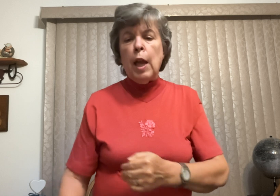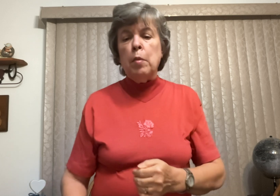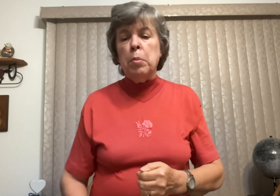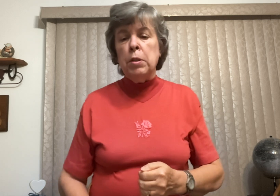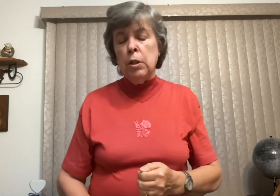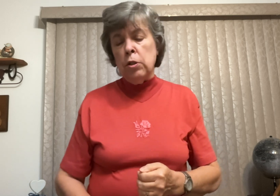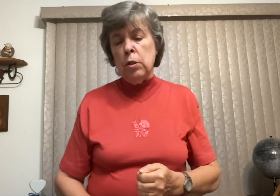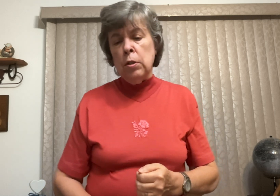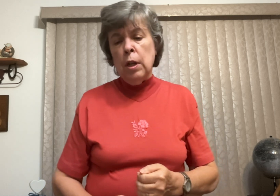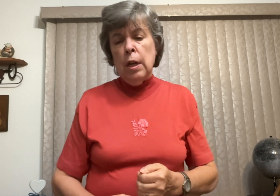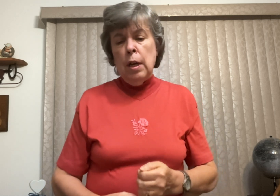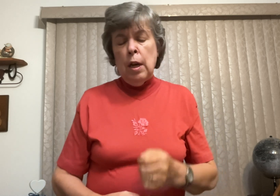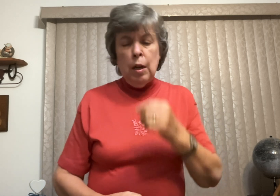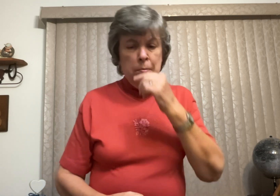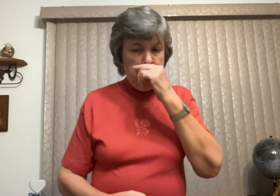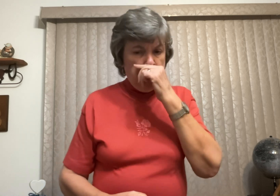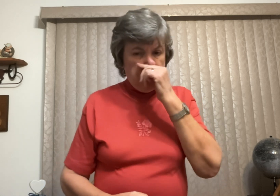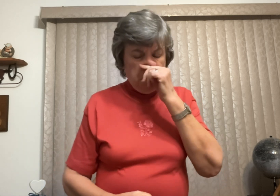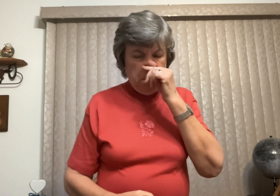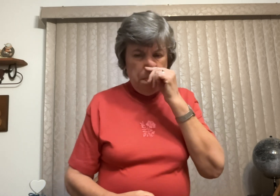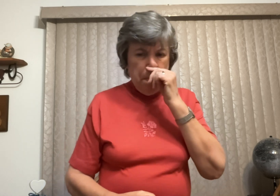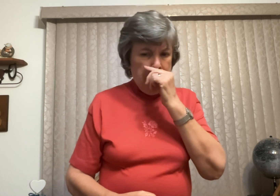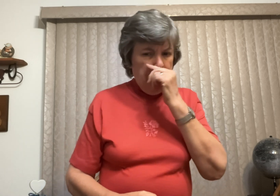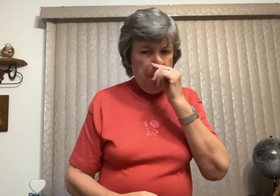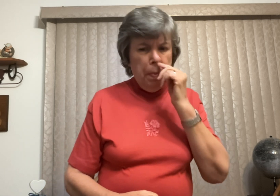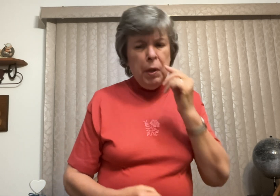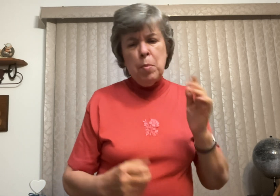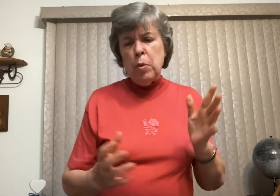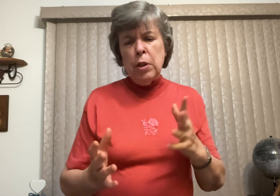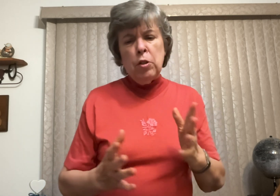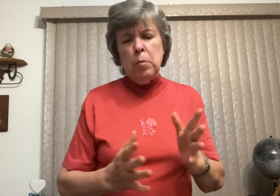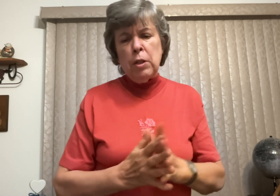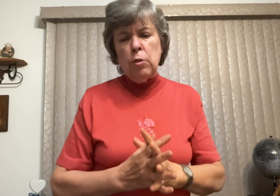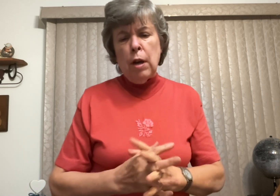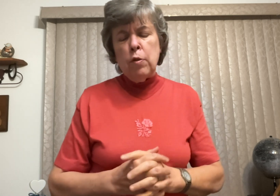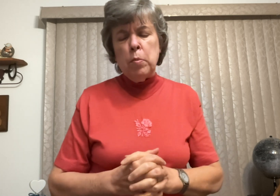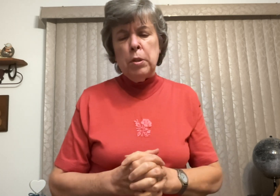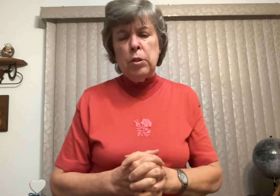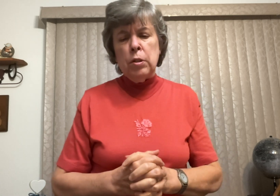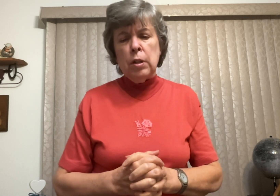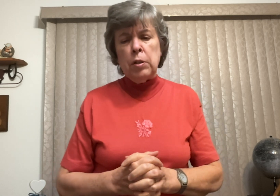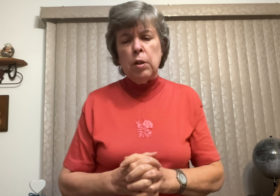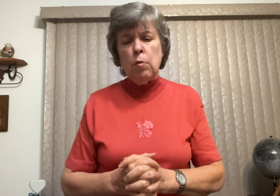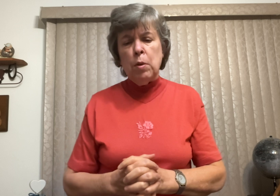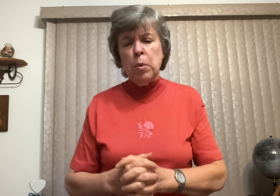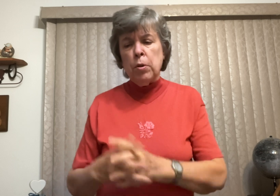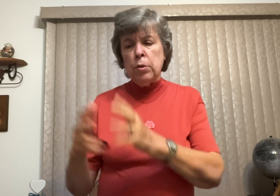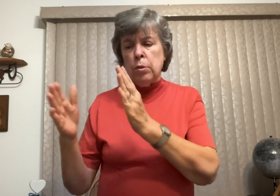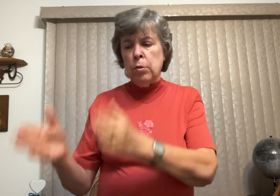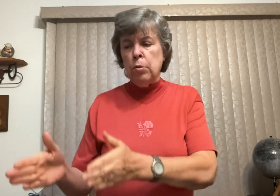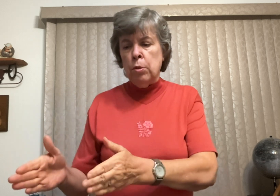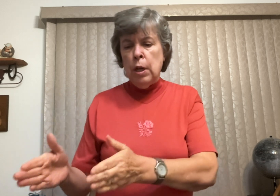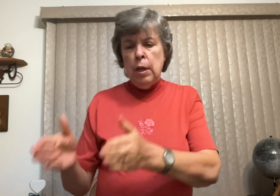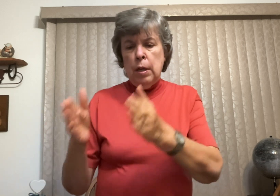And positions. A couple things you might try for positions. I saw one person who